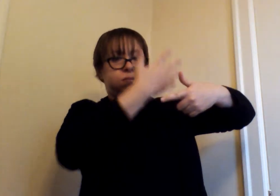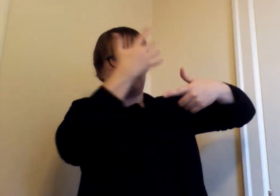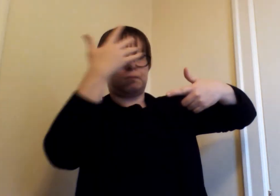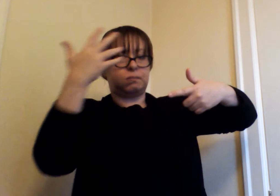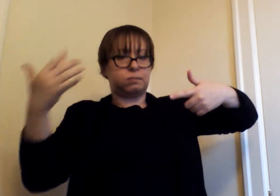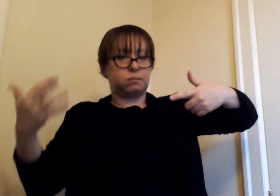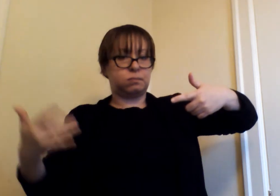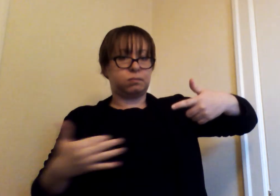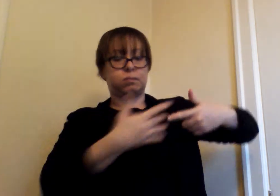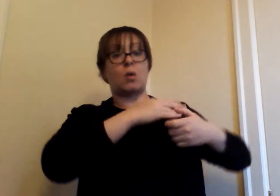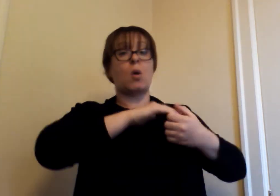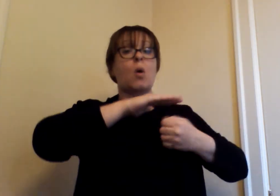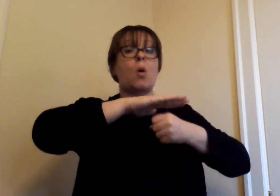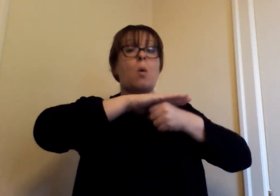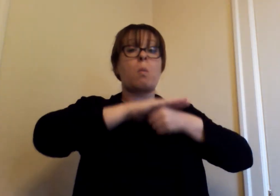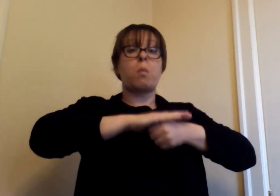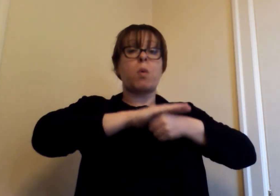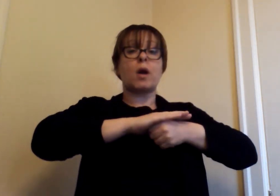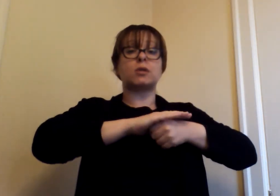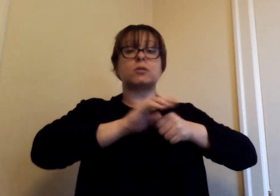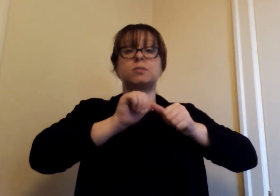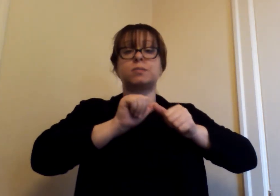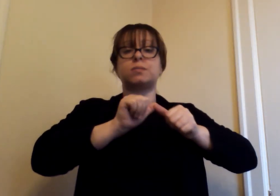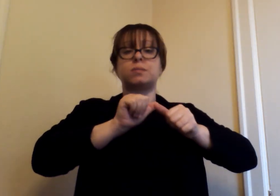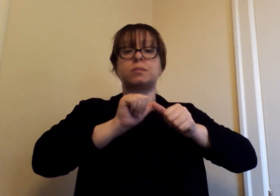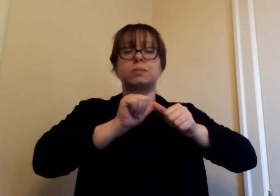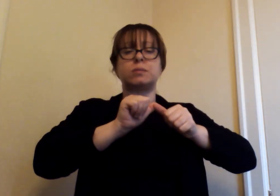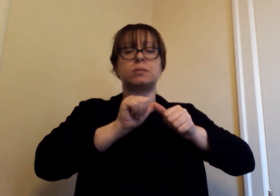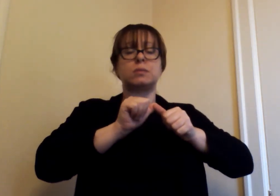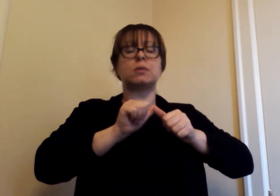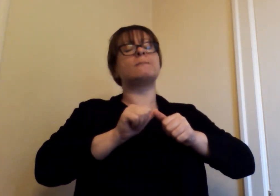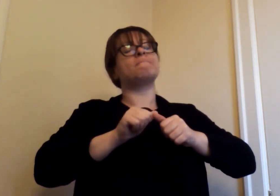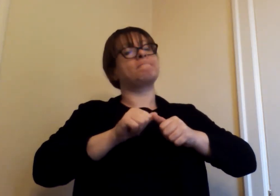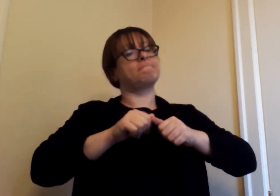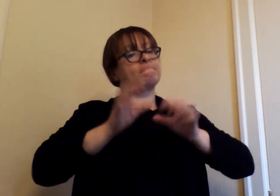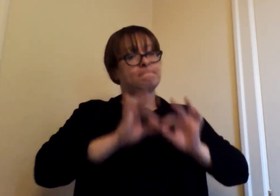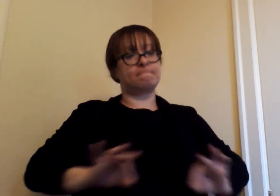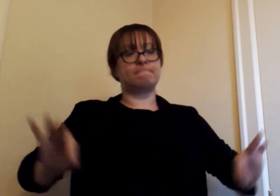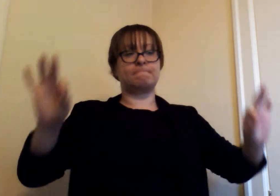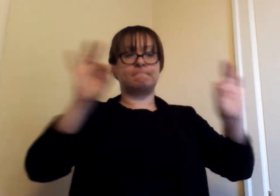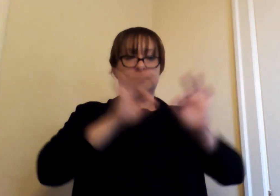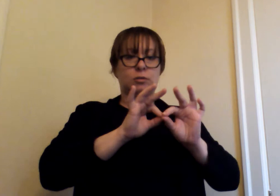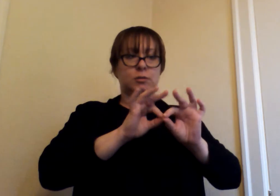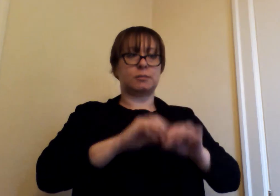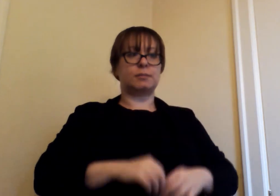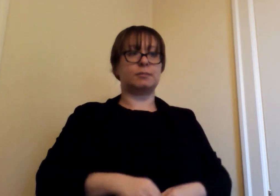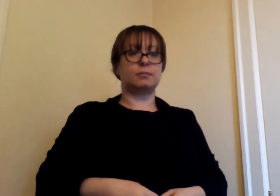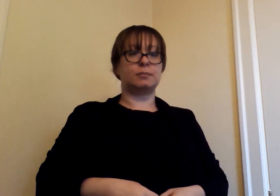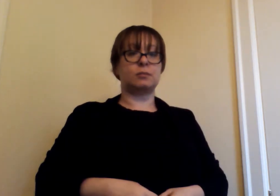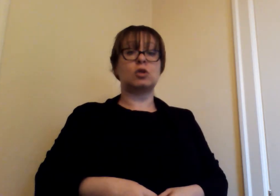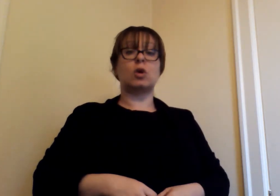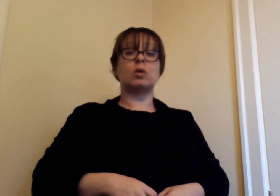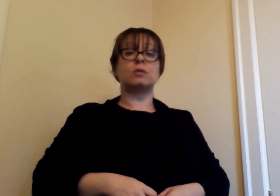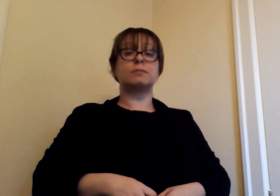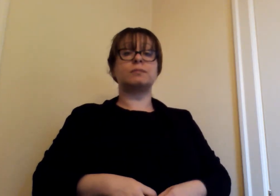end of the tube. The evacuated tubes are color-coded based on their additives. Know the types of additives and which